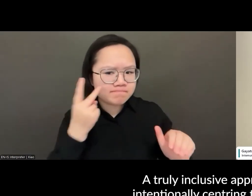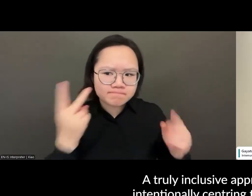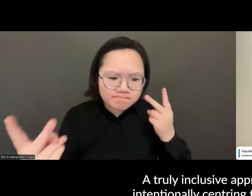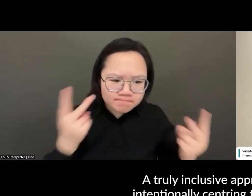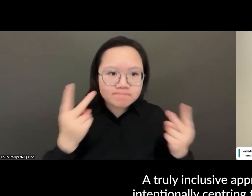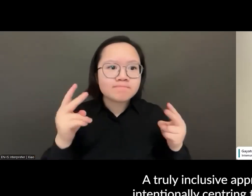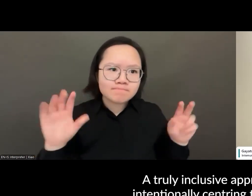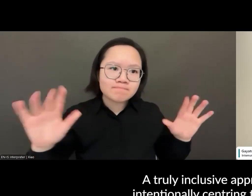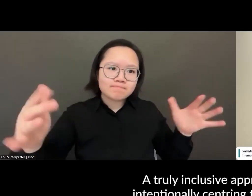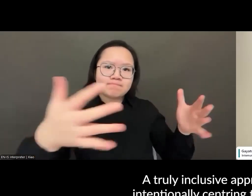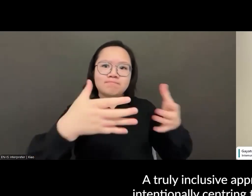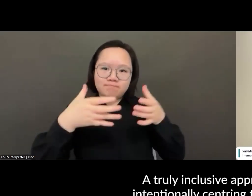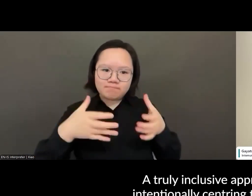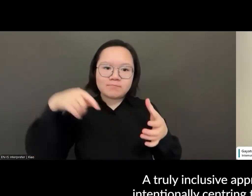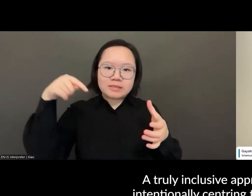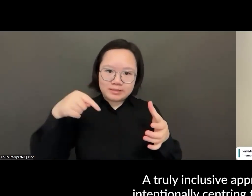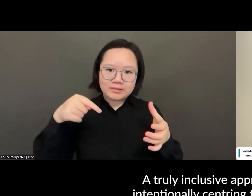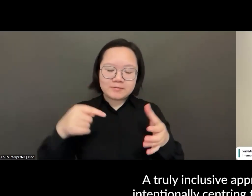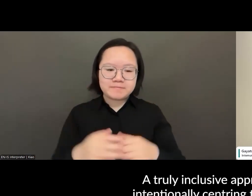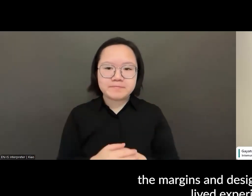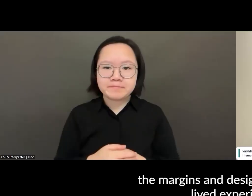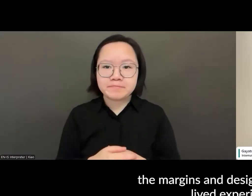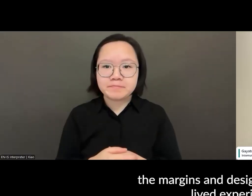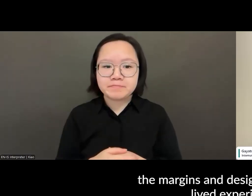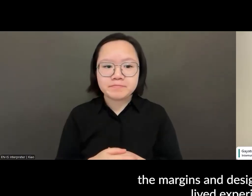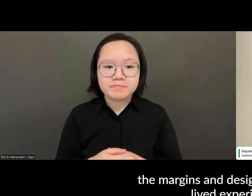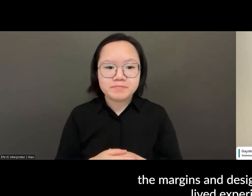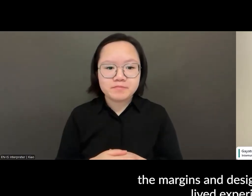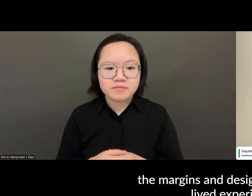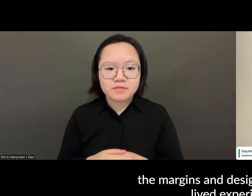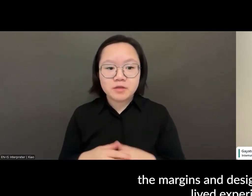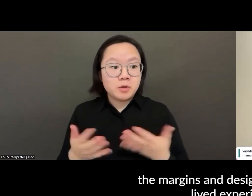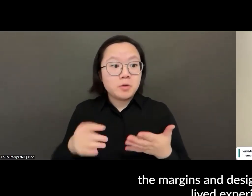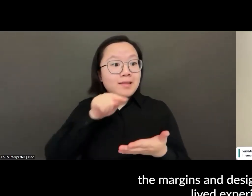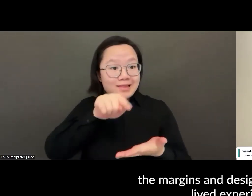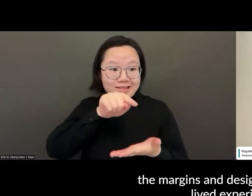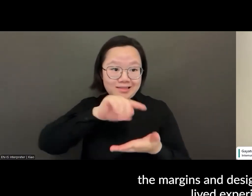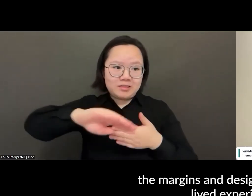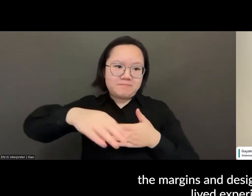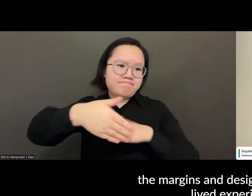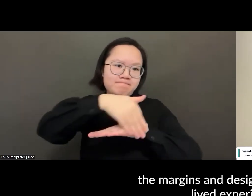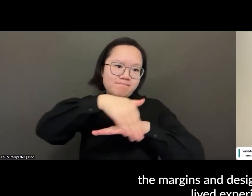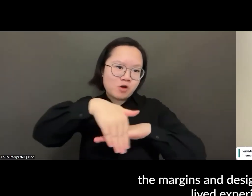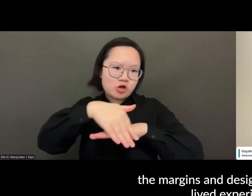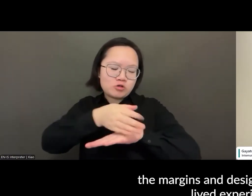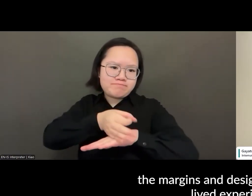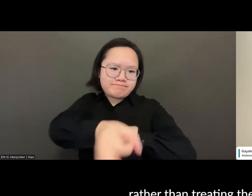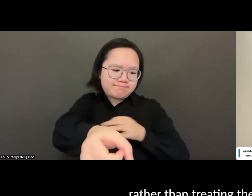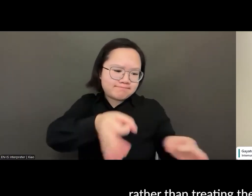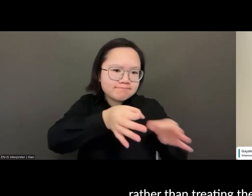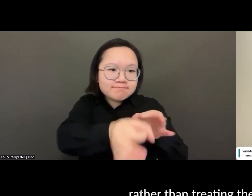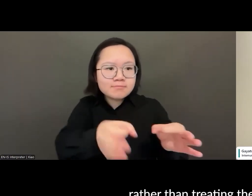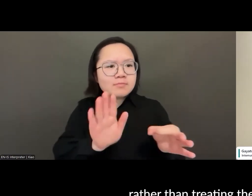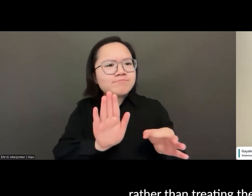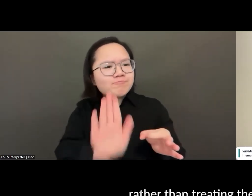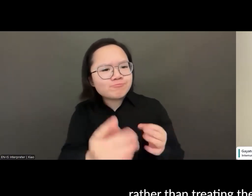by intentionally centering those who are at the margins and designing from their lived